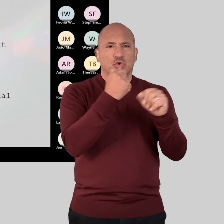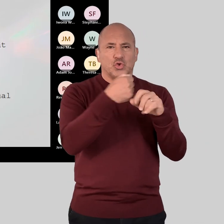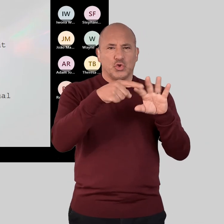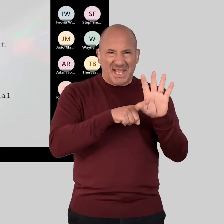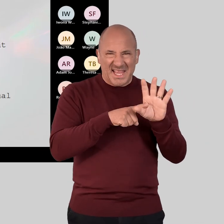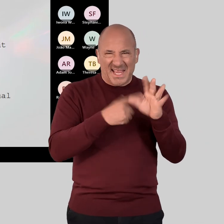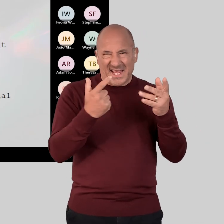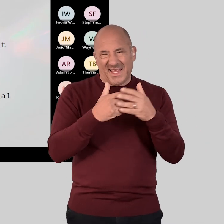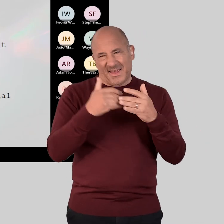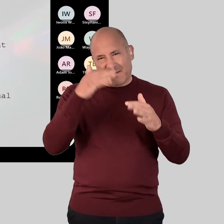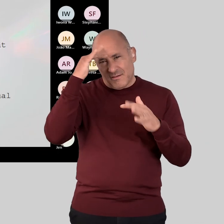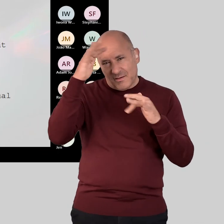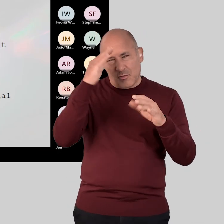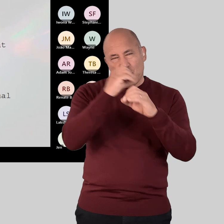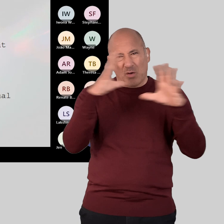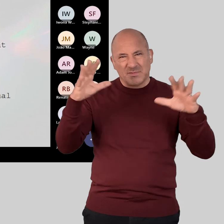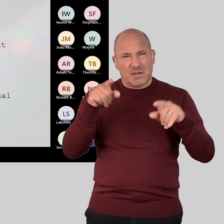build up around those practices.